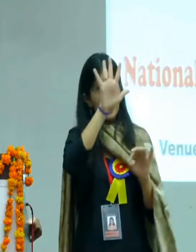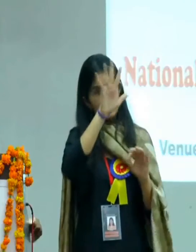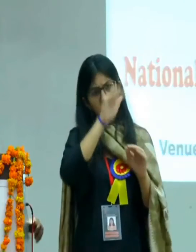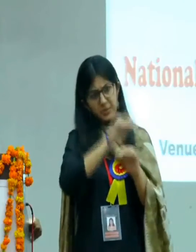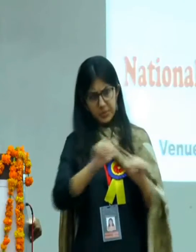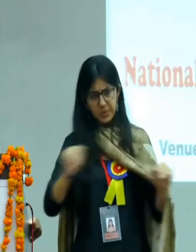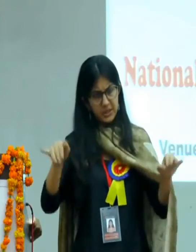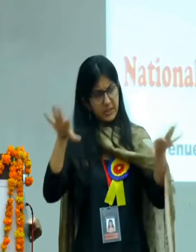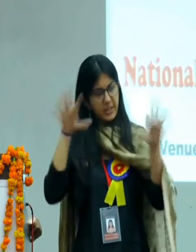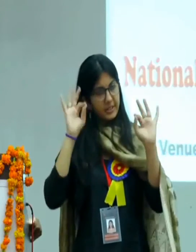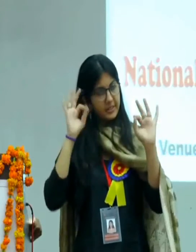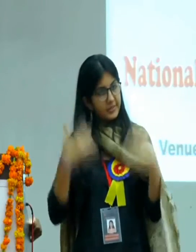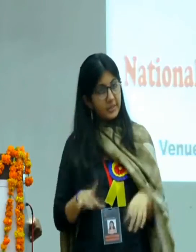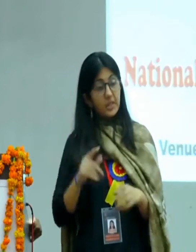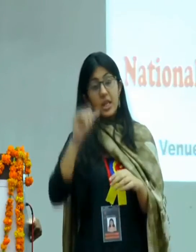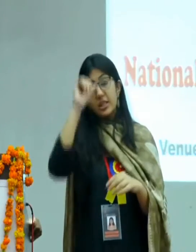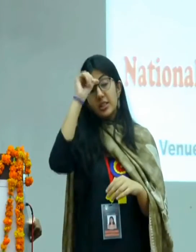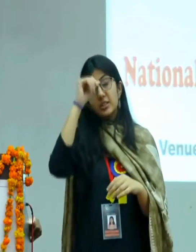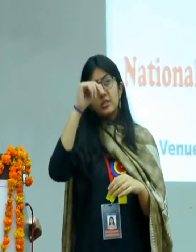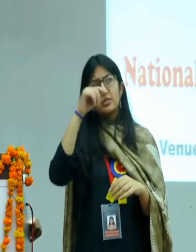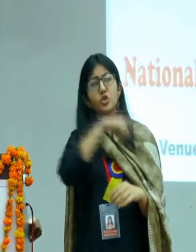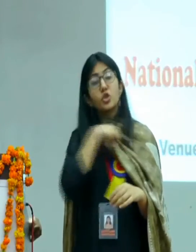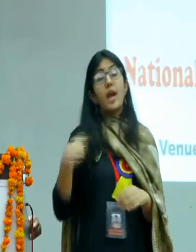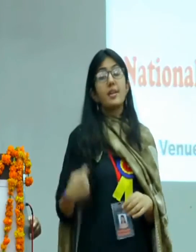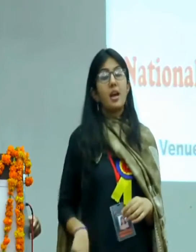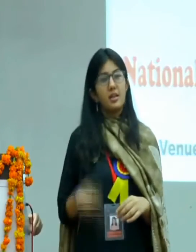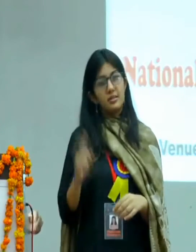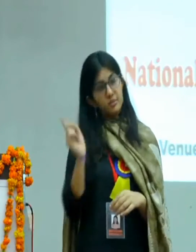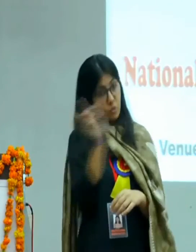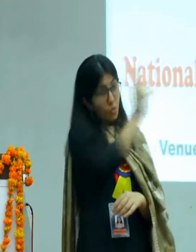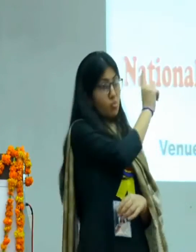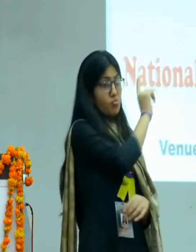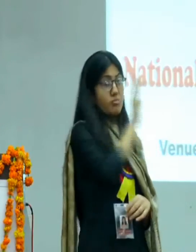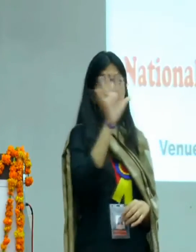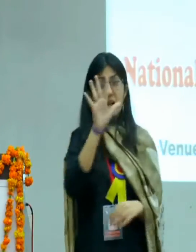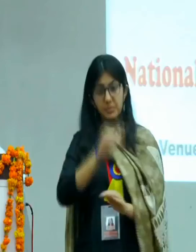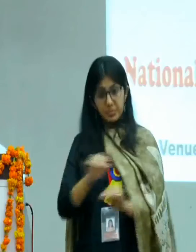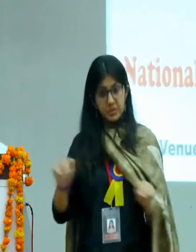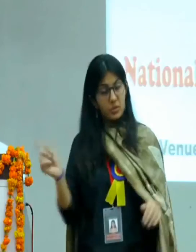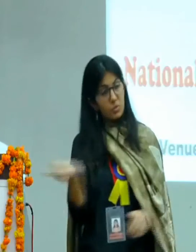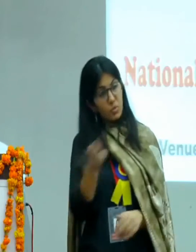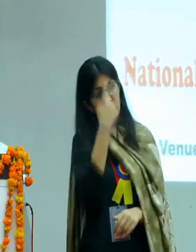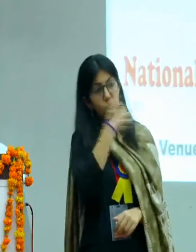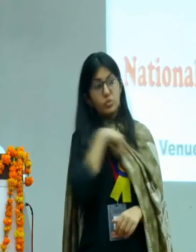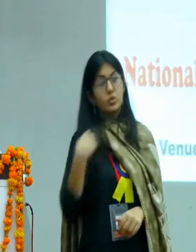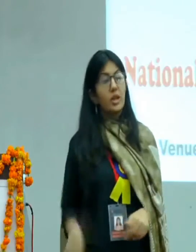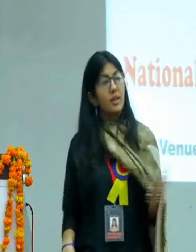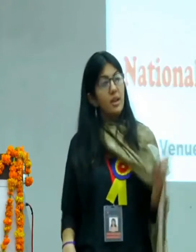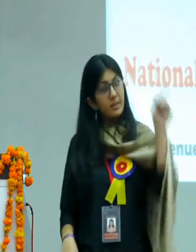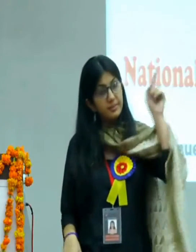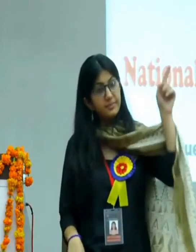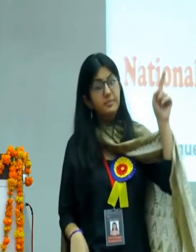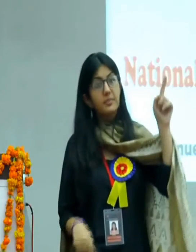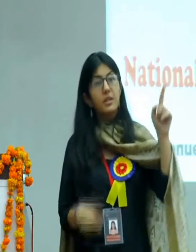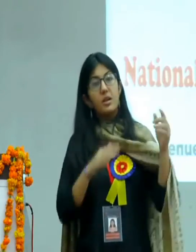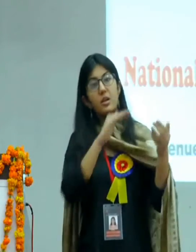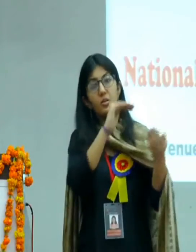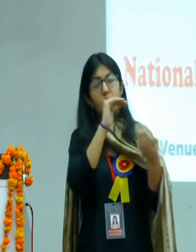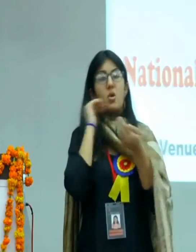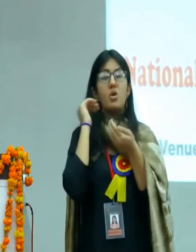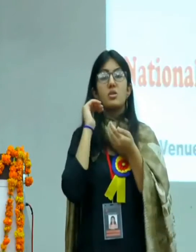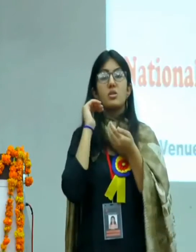participants. They represented our country in China, and they won 1 gold